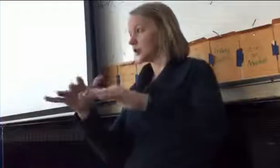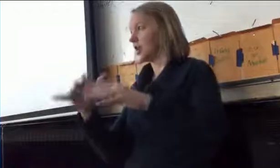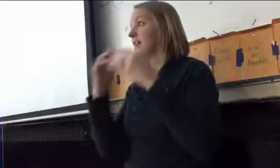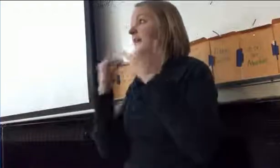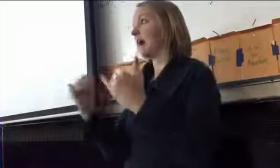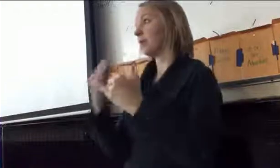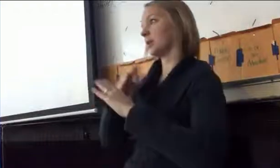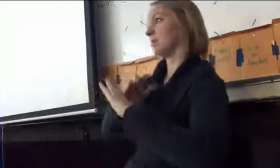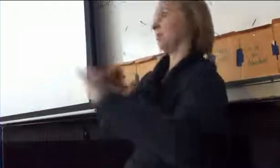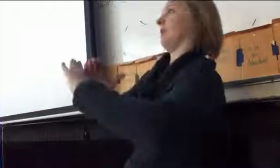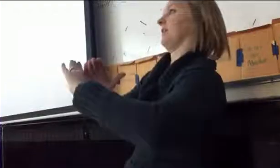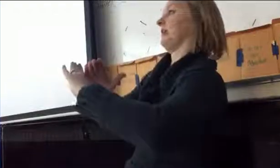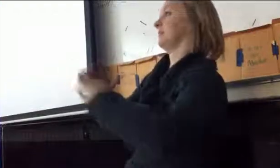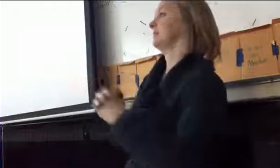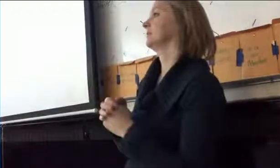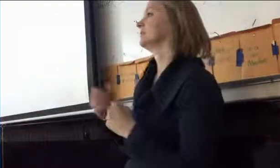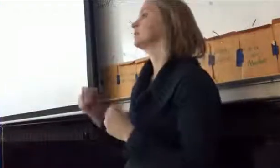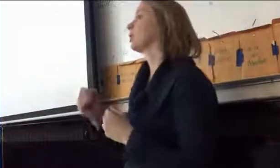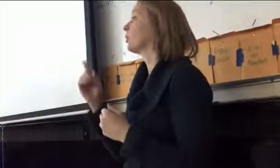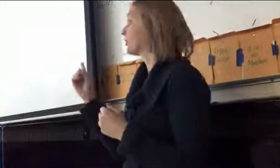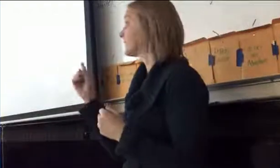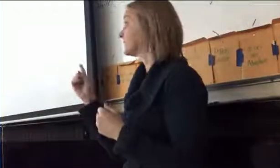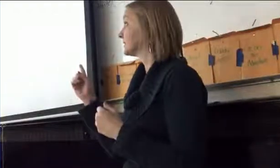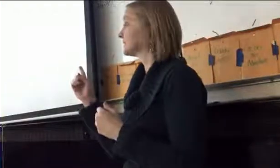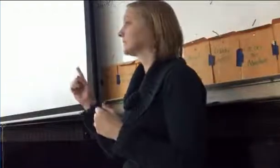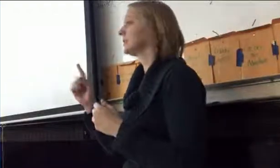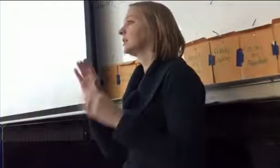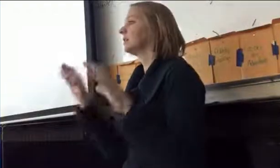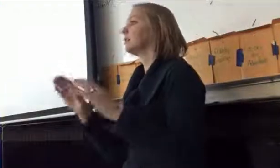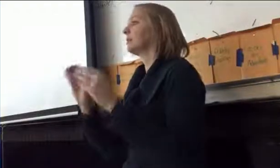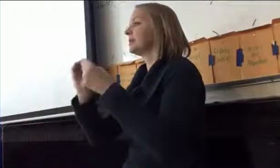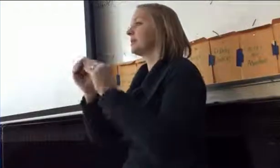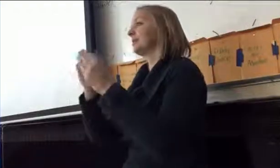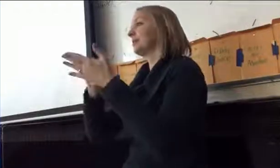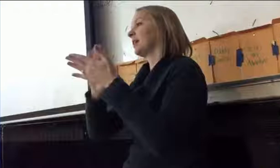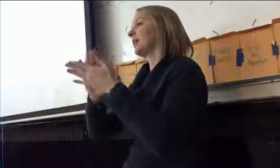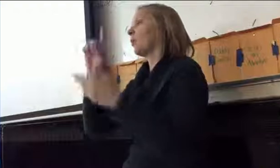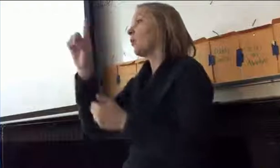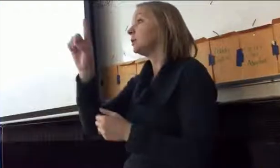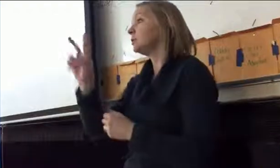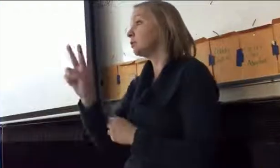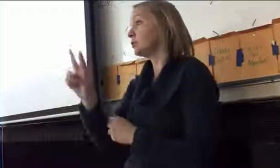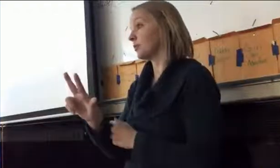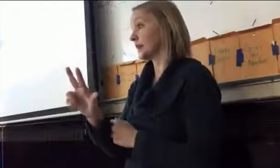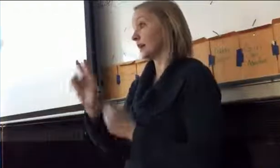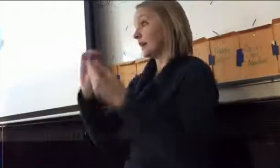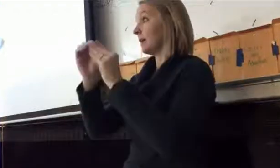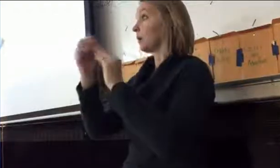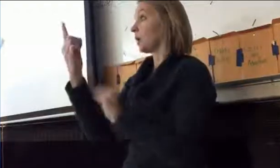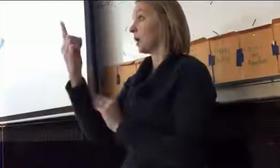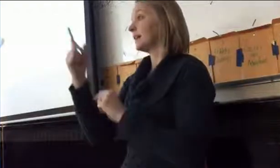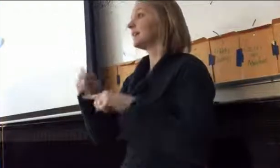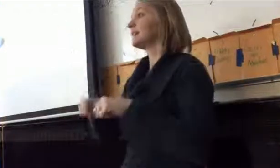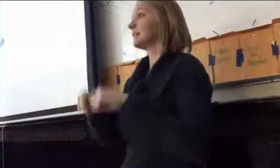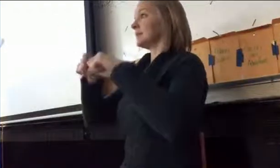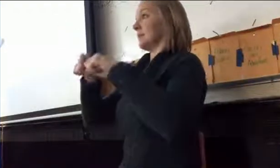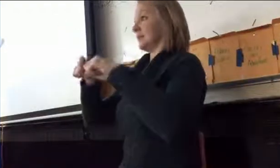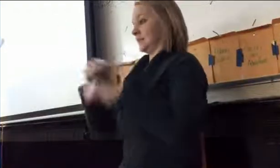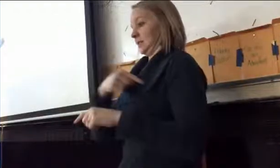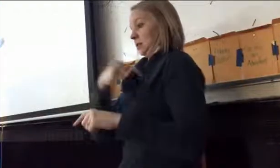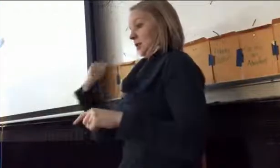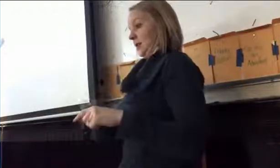off. So what this is going to do, if you'll do like a 1, 2, 3. Number 1, it suspends Chinese